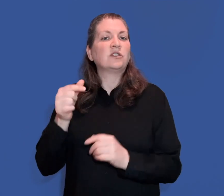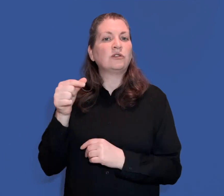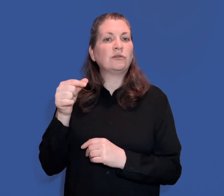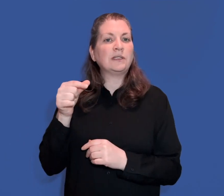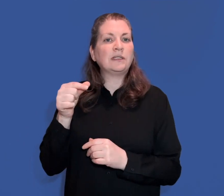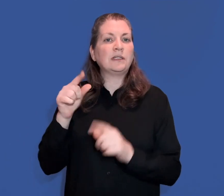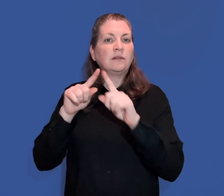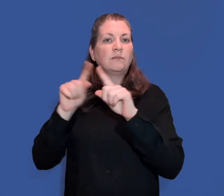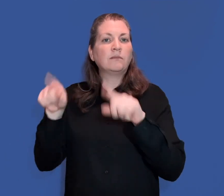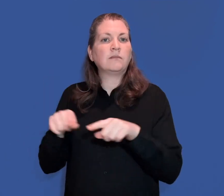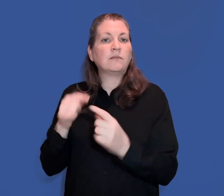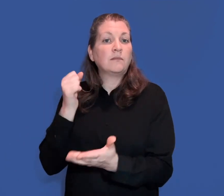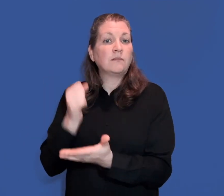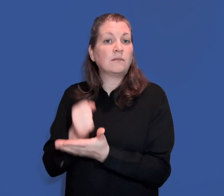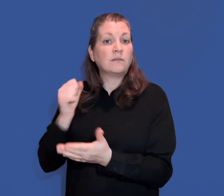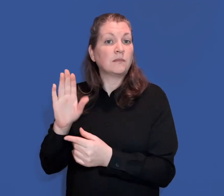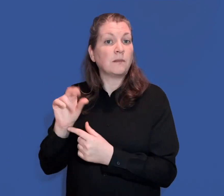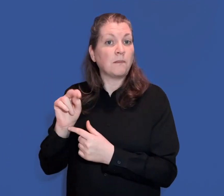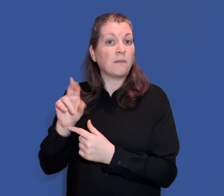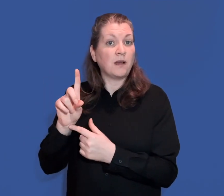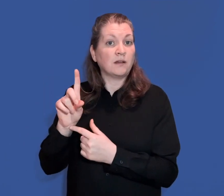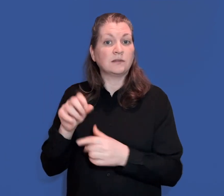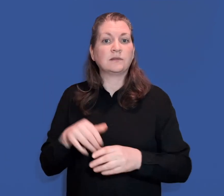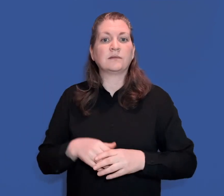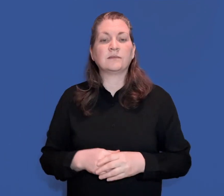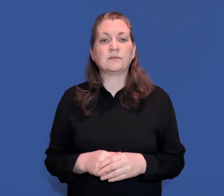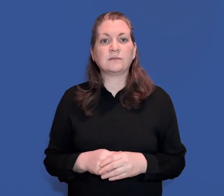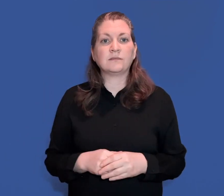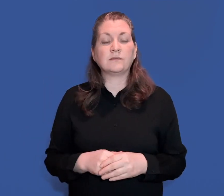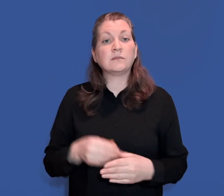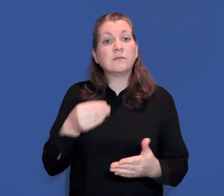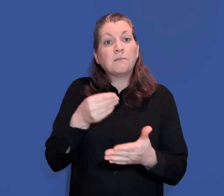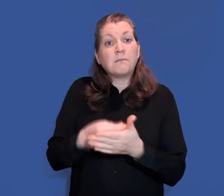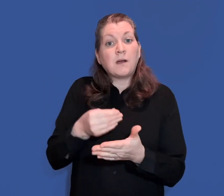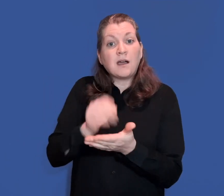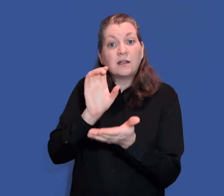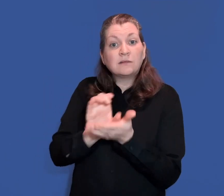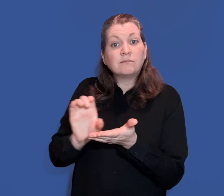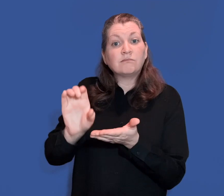is for the Beach Clean Water and Green Bond project,